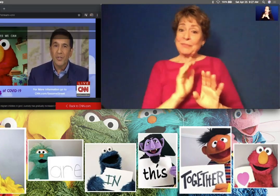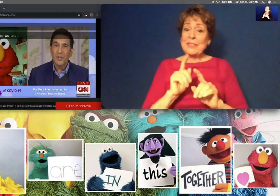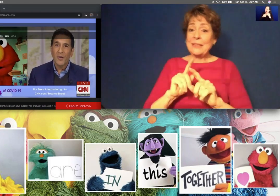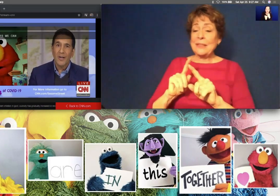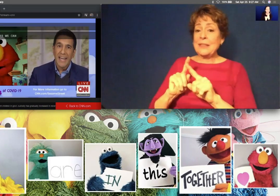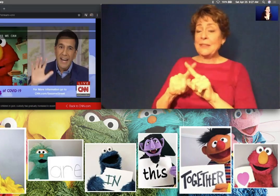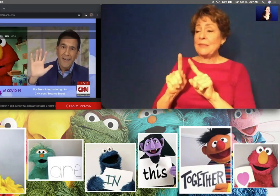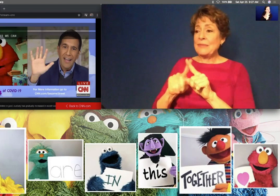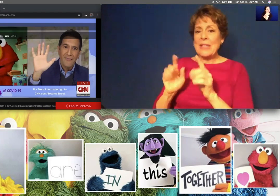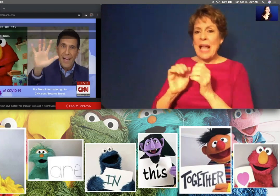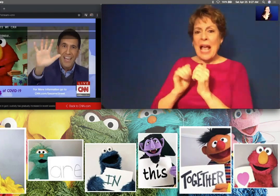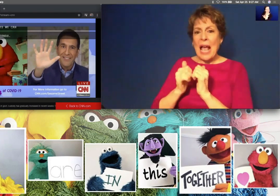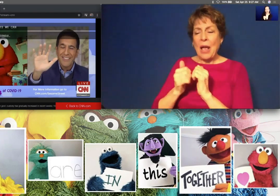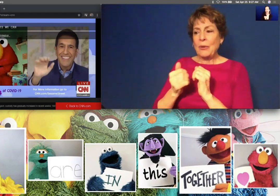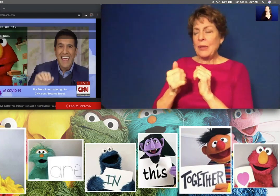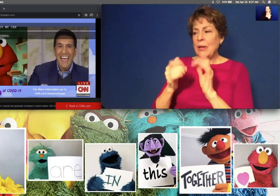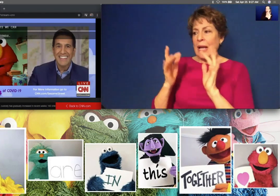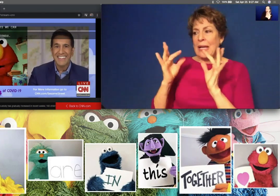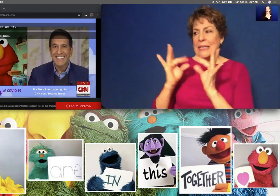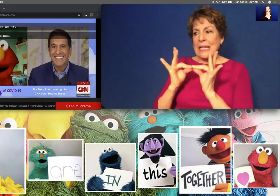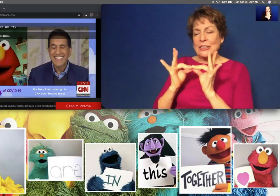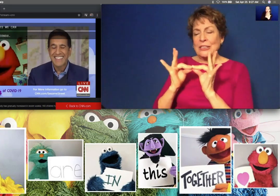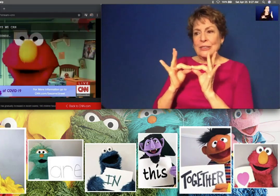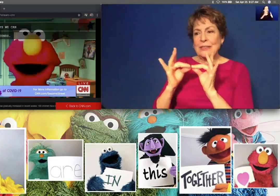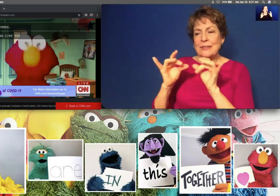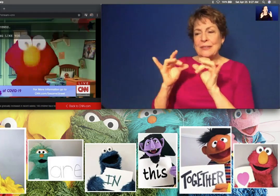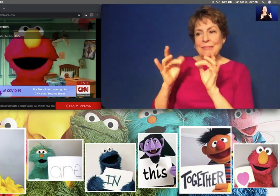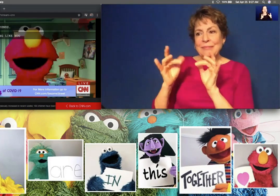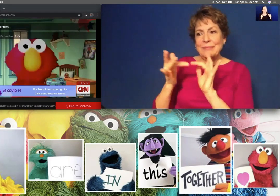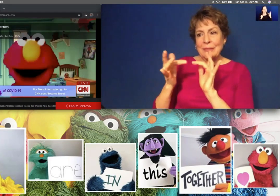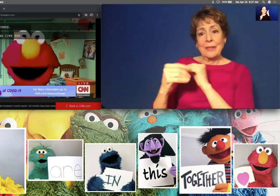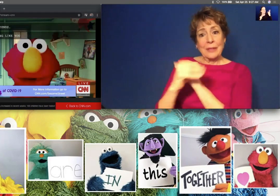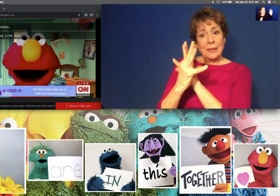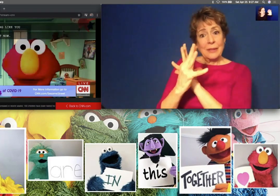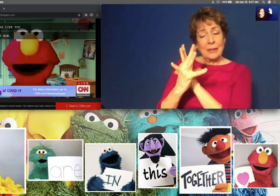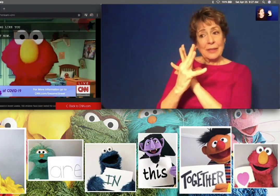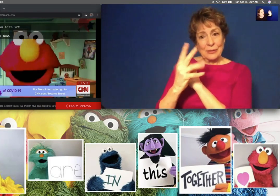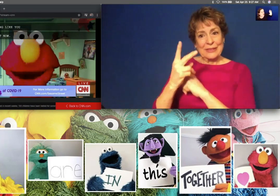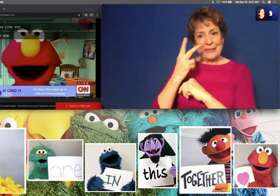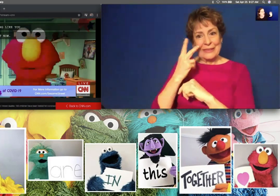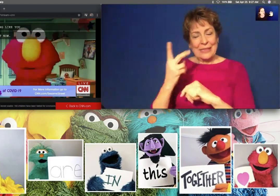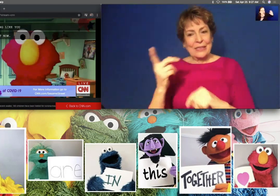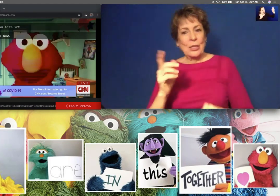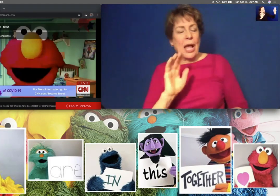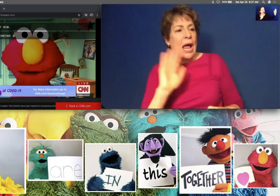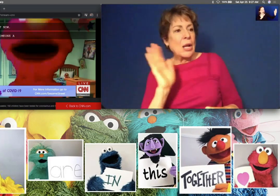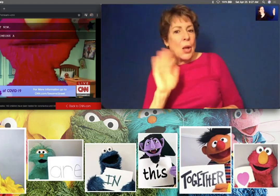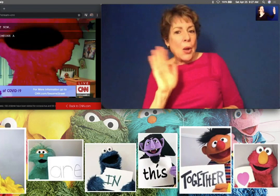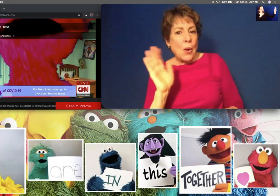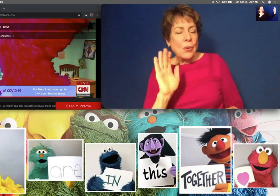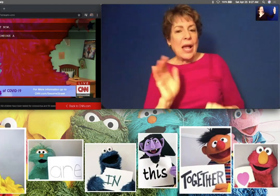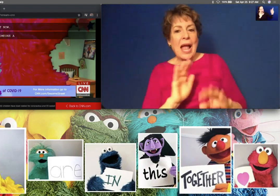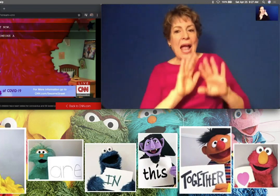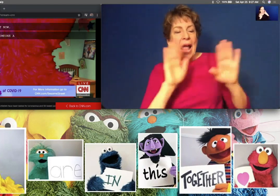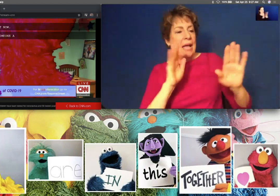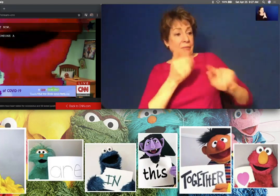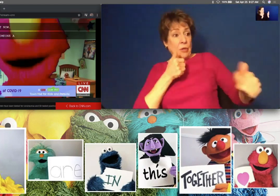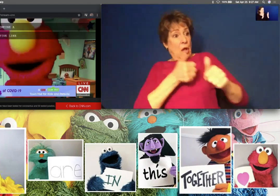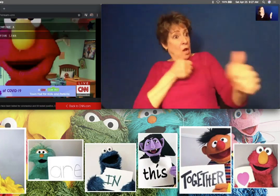a virtual or an air high five, like that. Oh, yeah. Oh, how about a virtual hug?